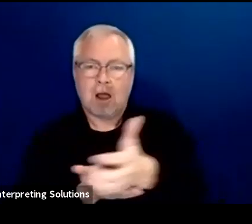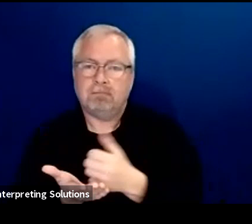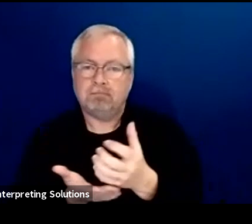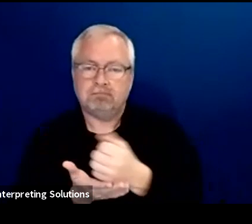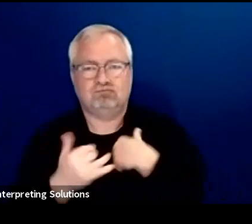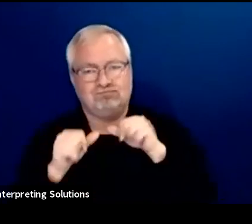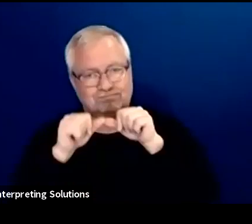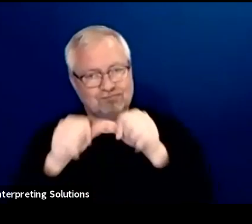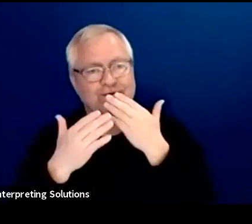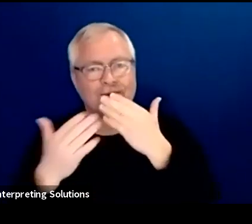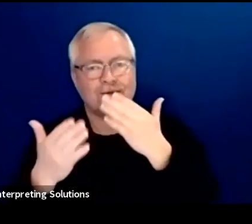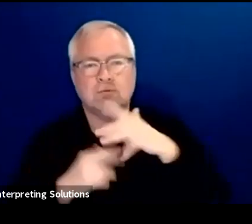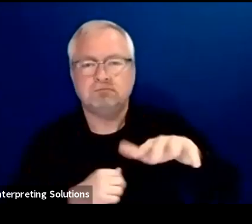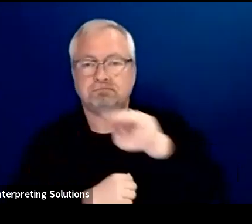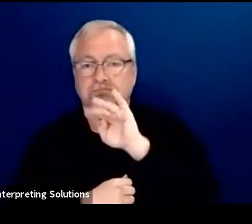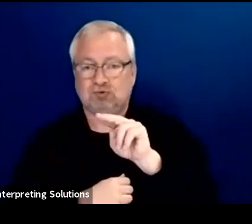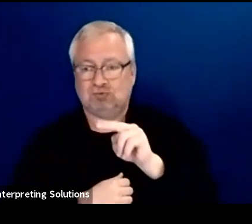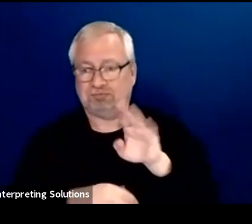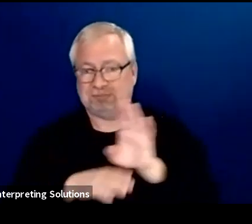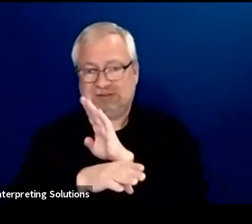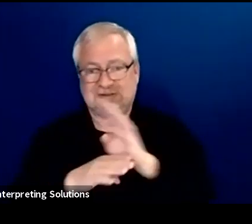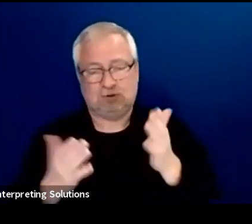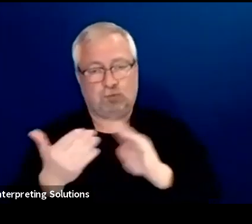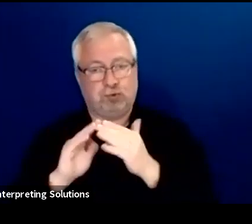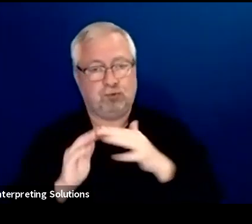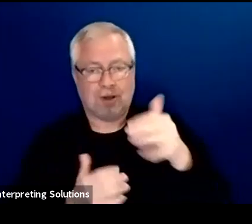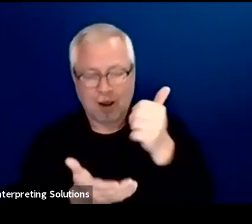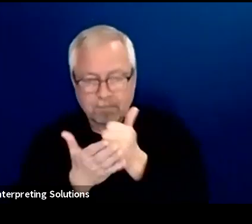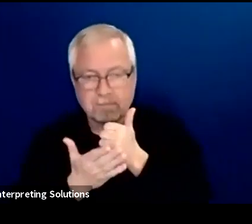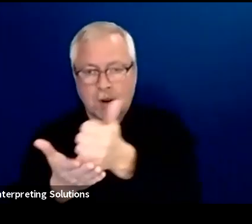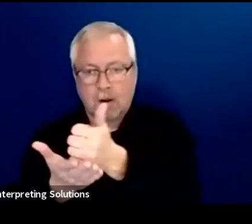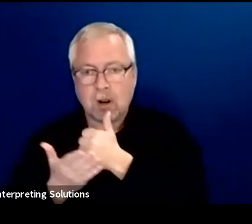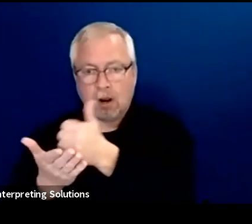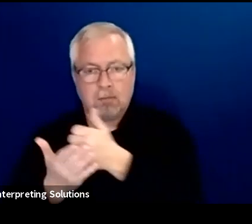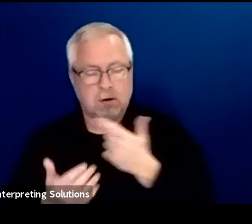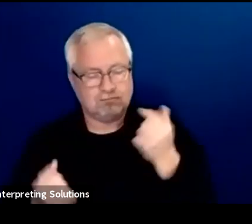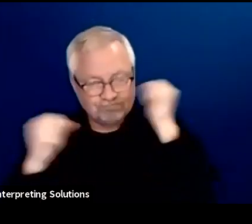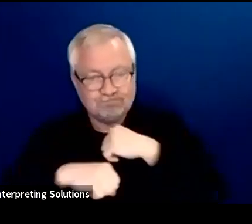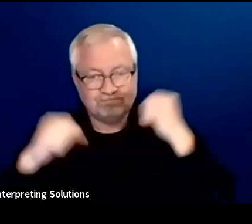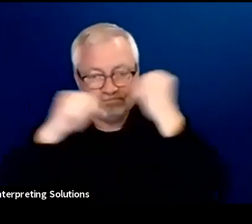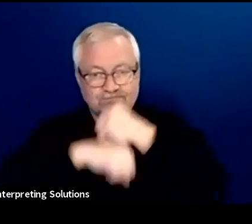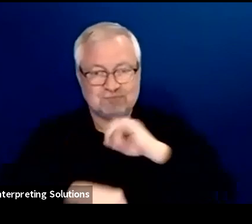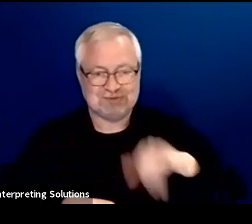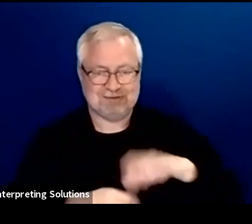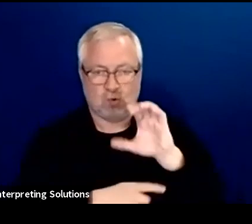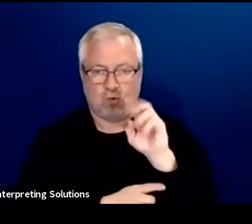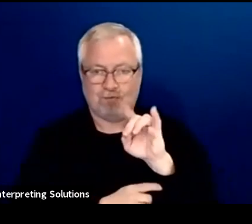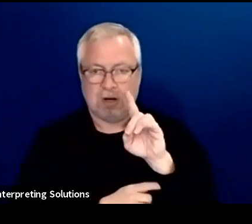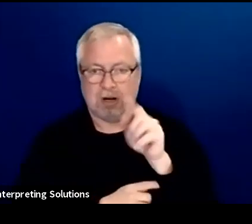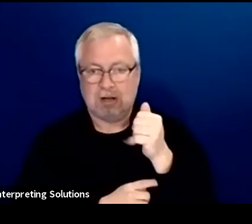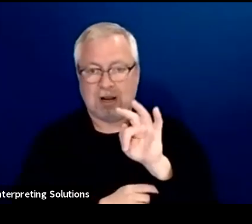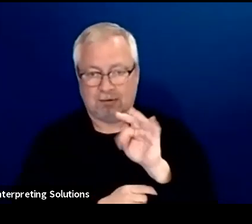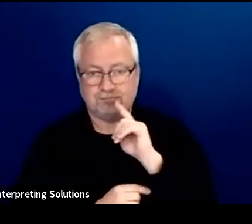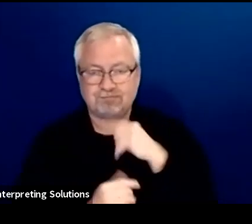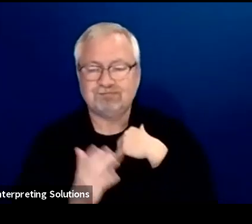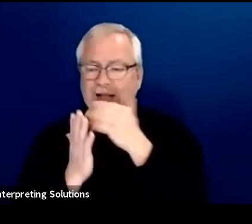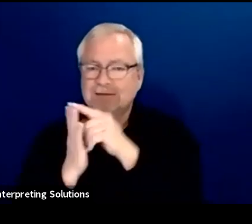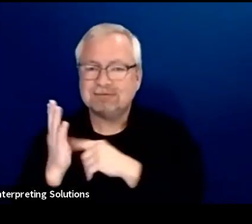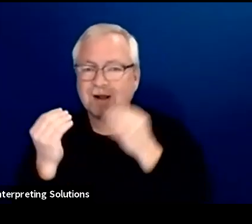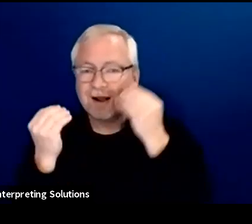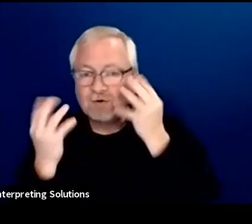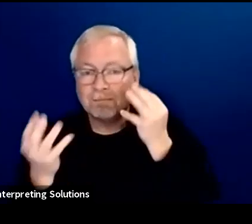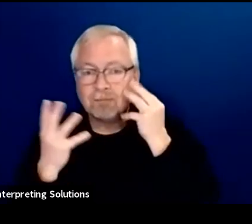help our efforts to fight COVID. The latest story we heard was from a pair of, or actually 3 different distilleries in the Twin Cities metro